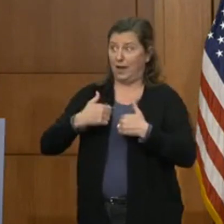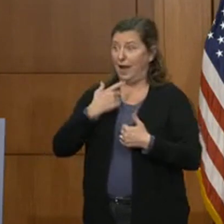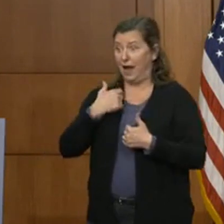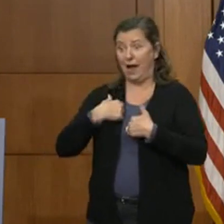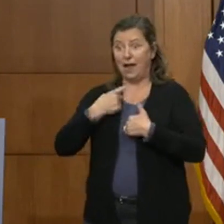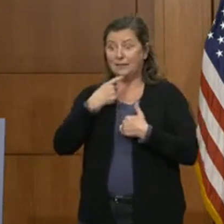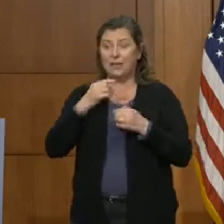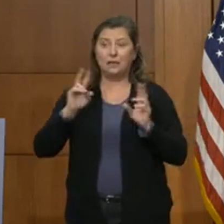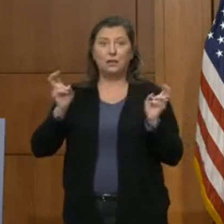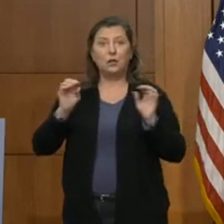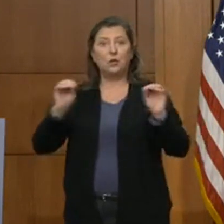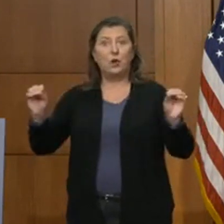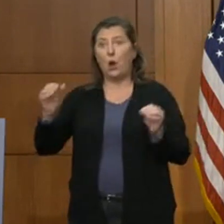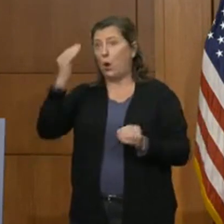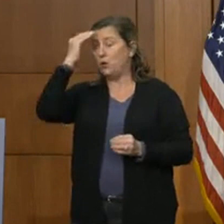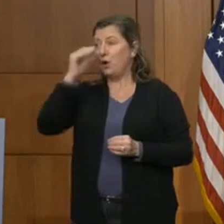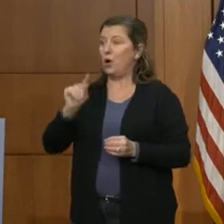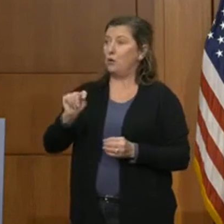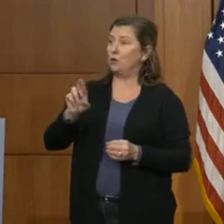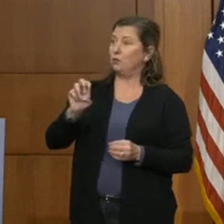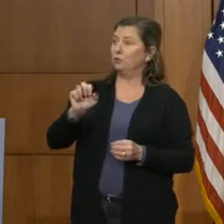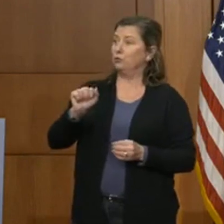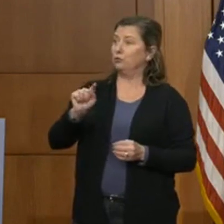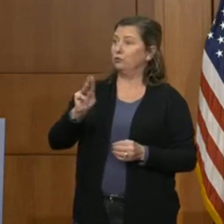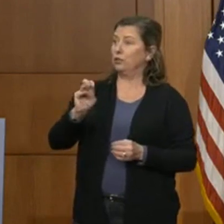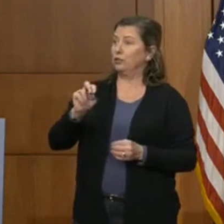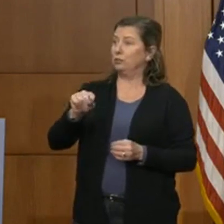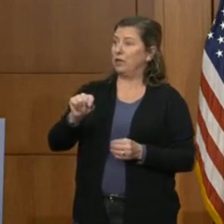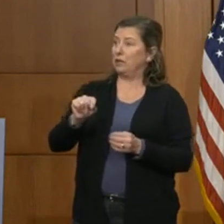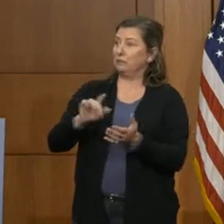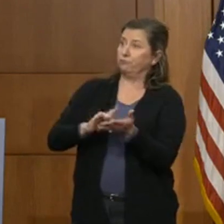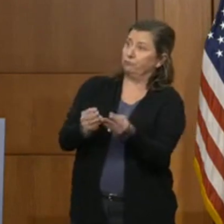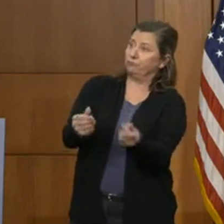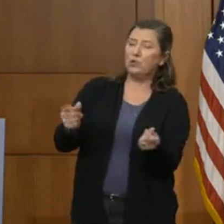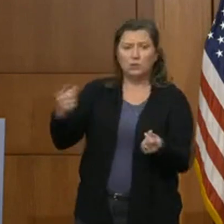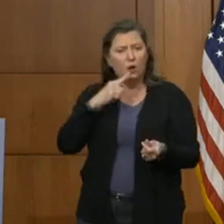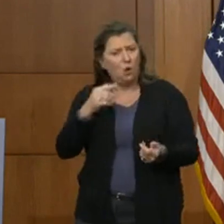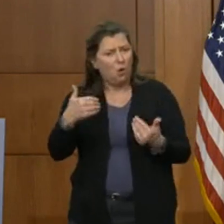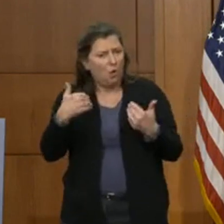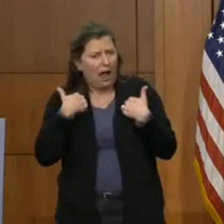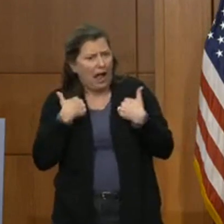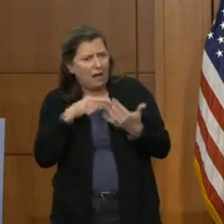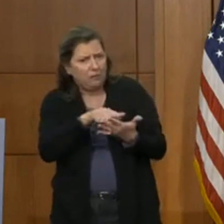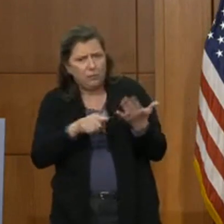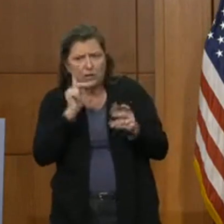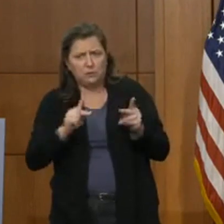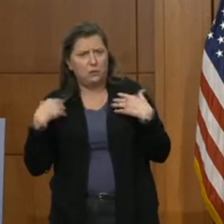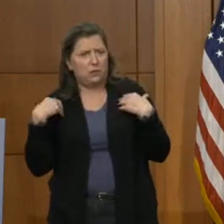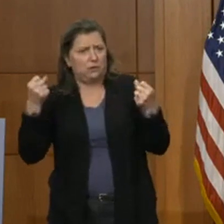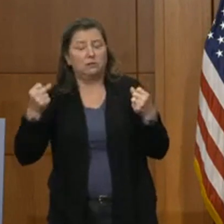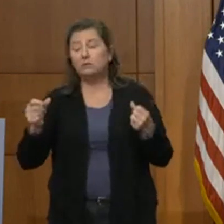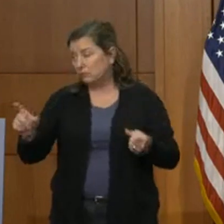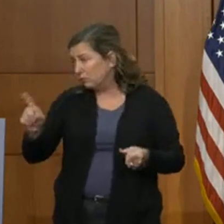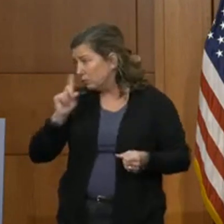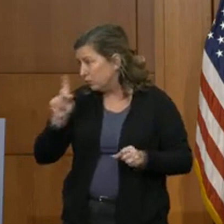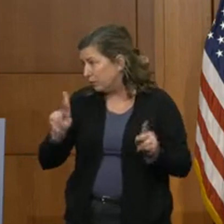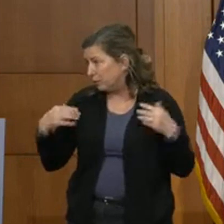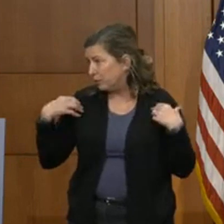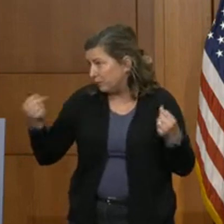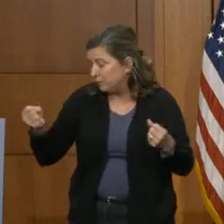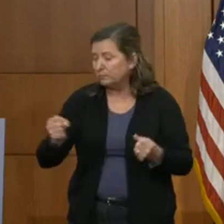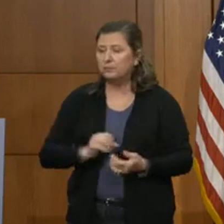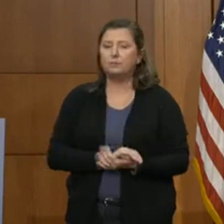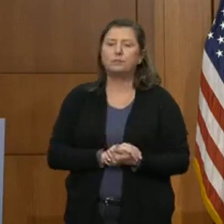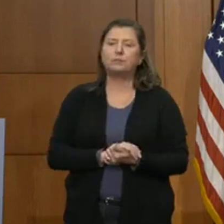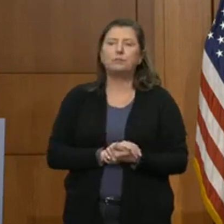there's no known treatment, and you said, well, there are some treatments because people have recovered, which is accurate. What I